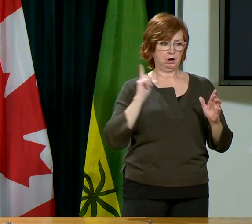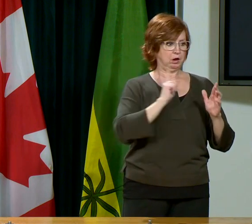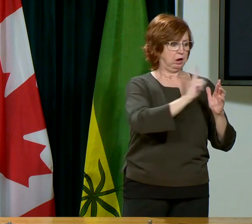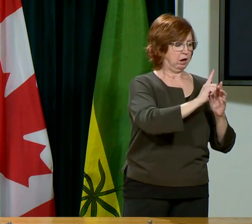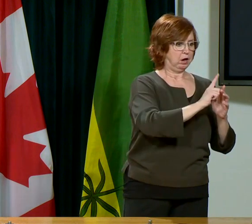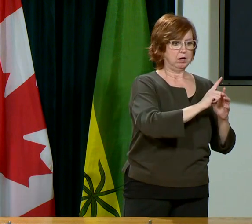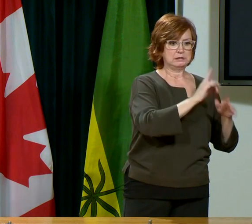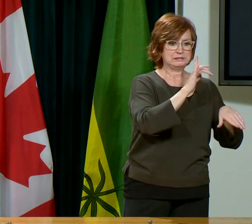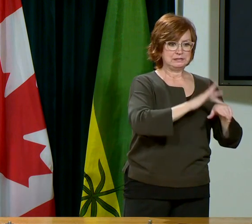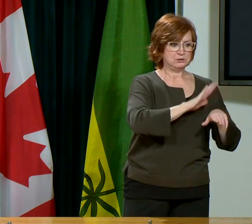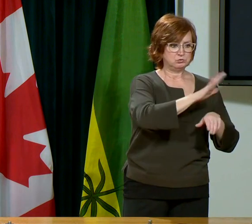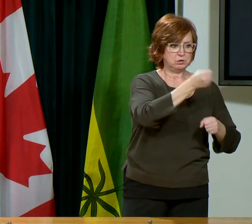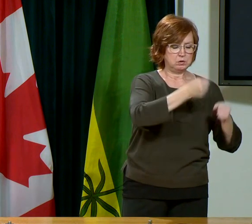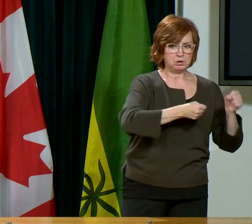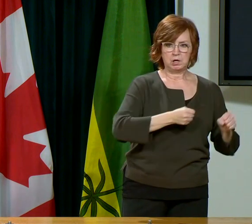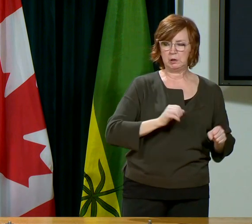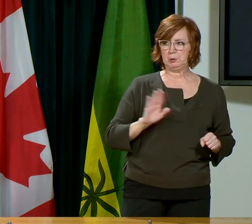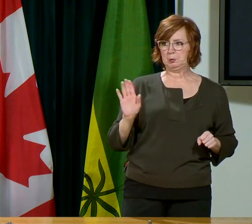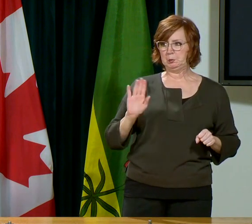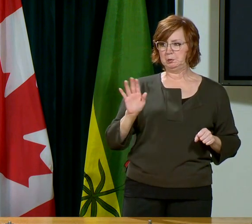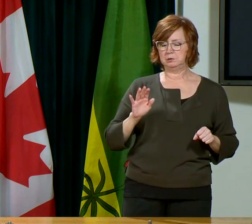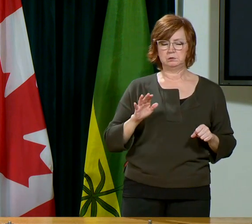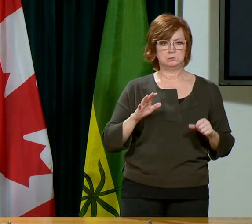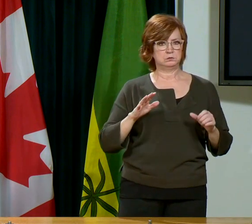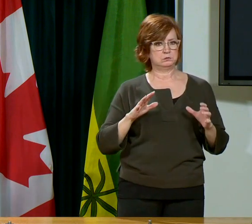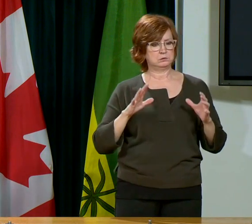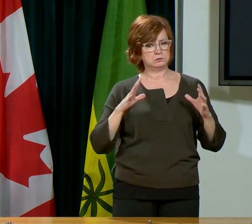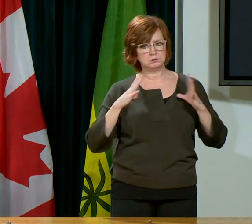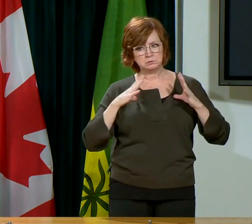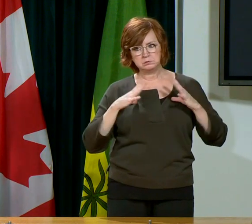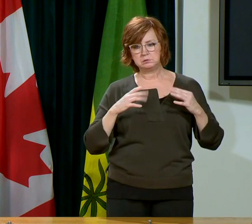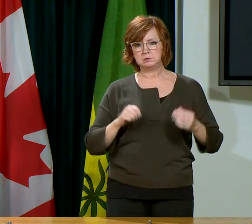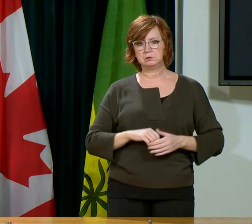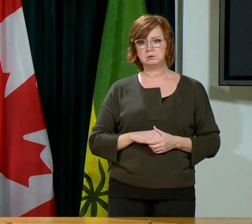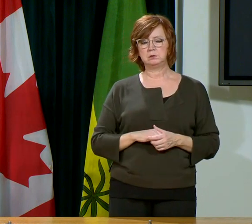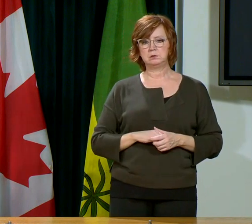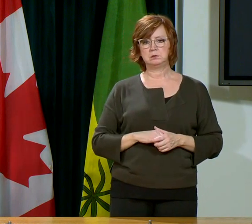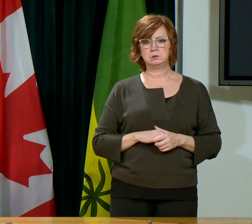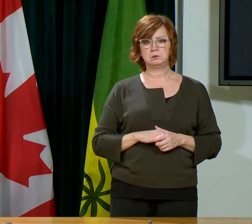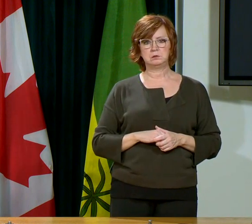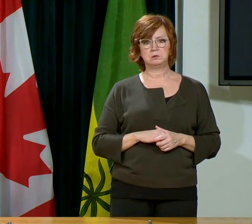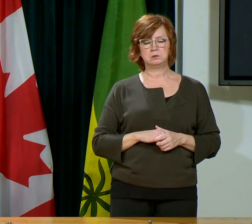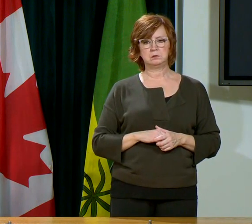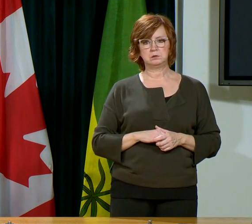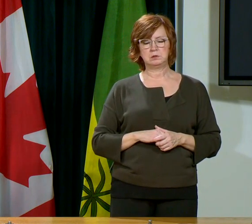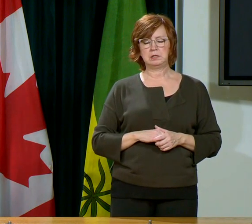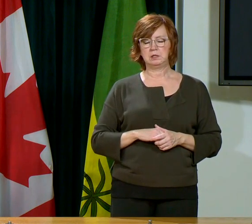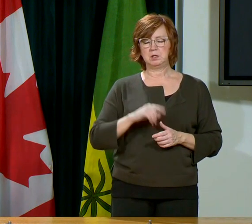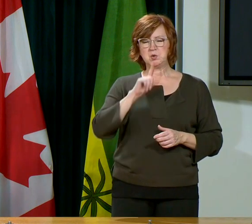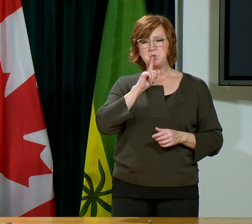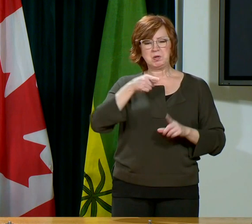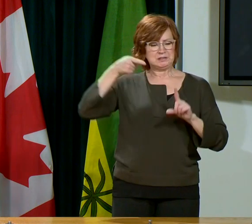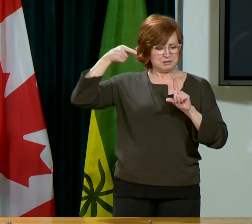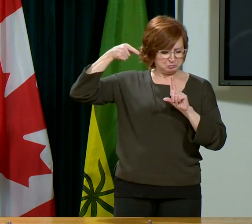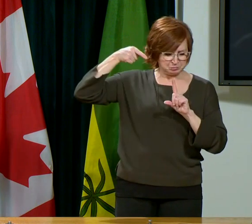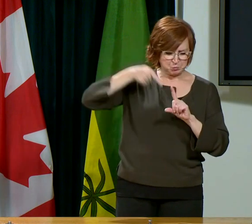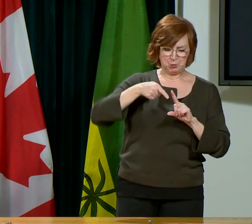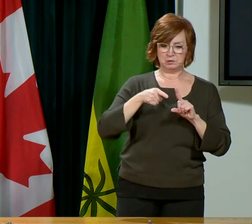is that you minimize any gatherings outside of the households. And I think we really need to understand